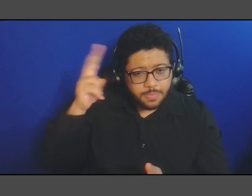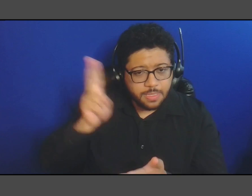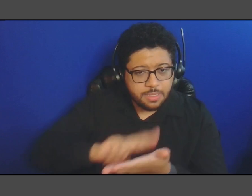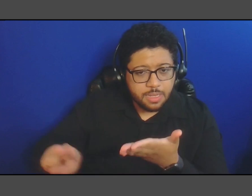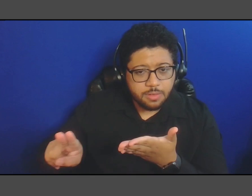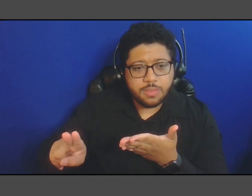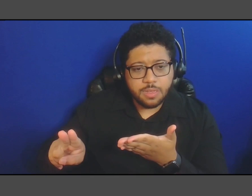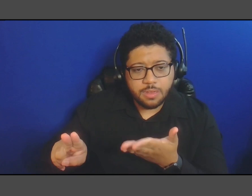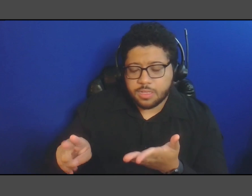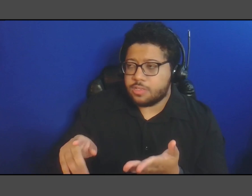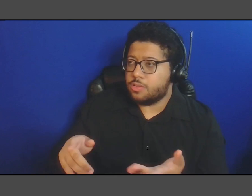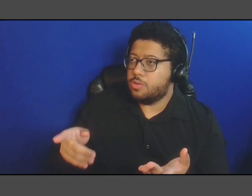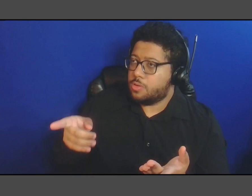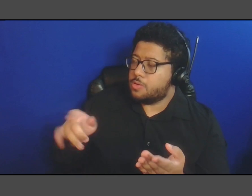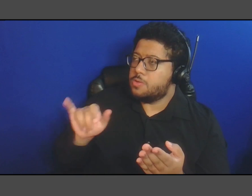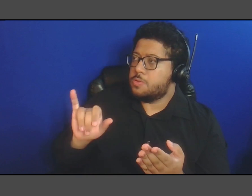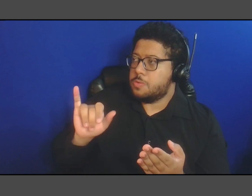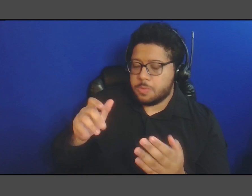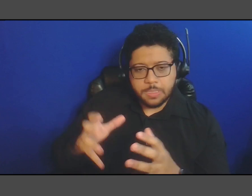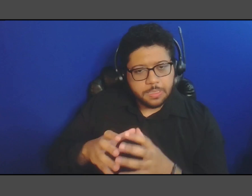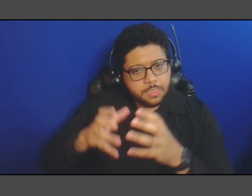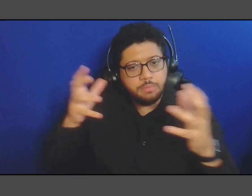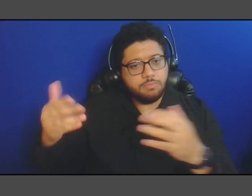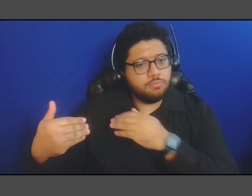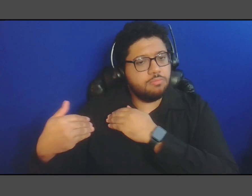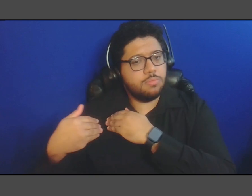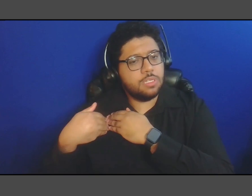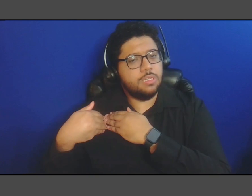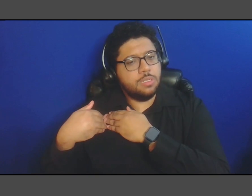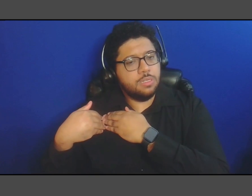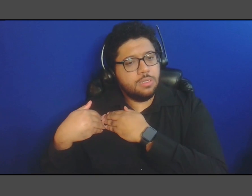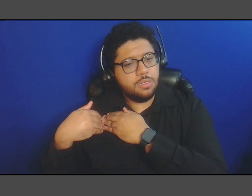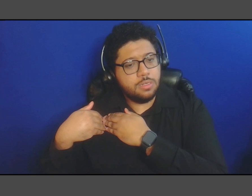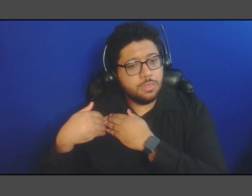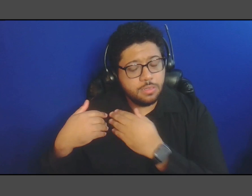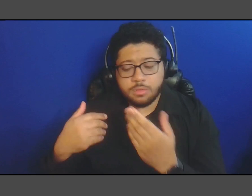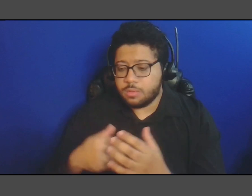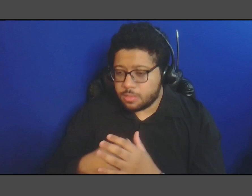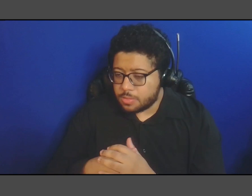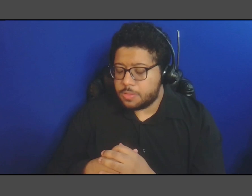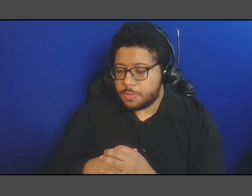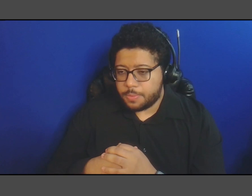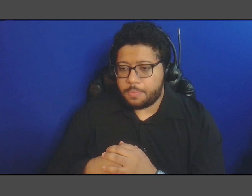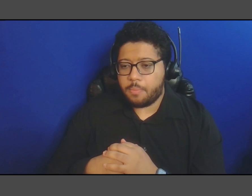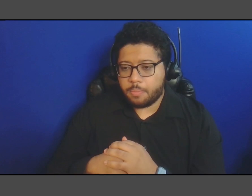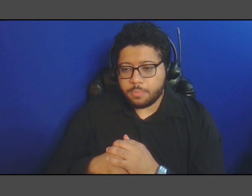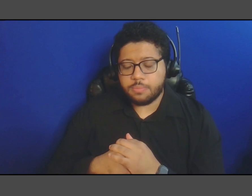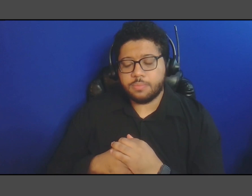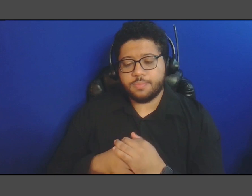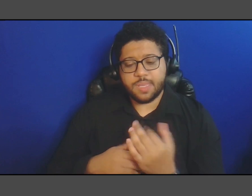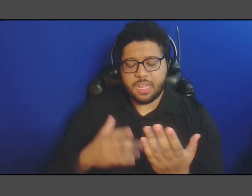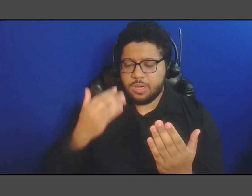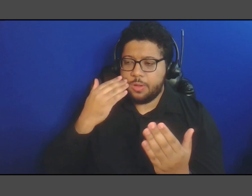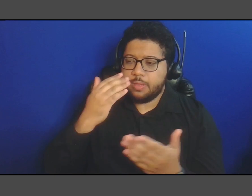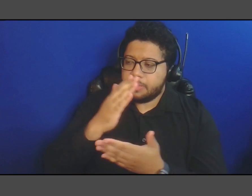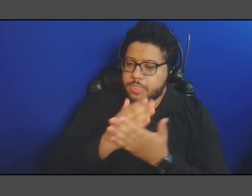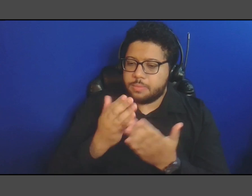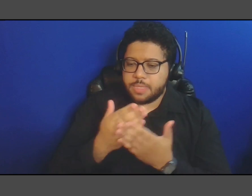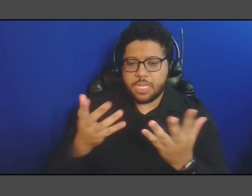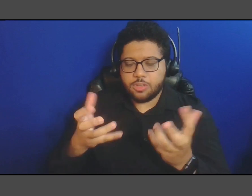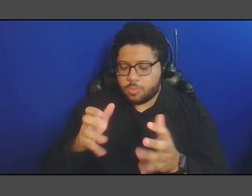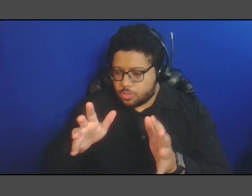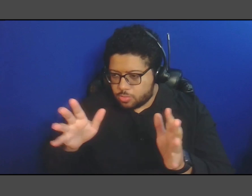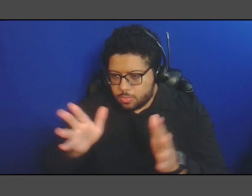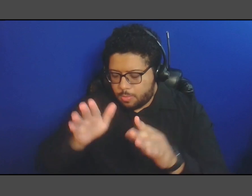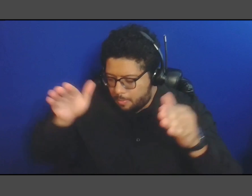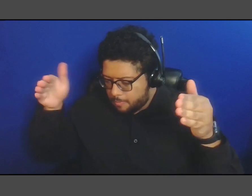set of responsibilities and some of the things that you wanted to move forward, you know, on the front end? How did you